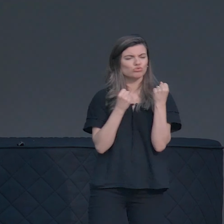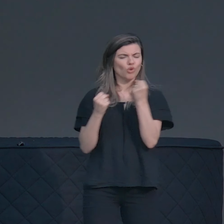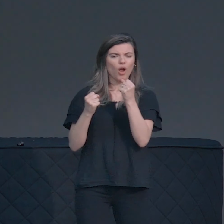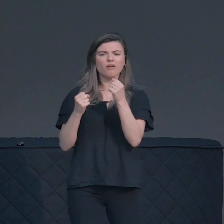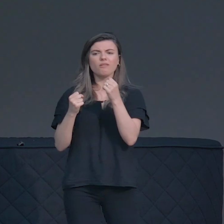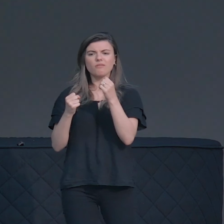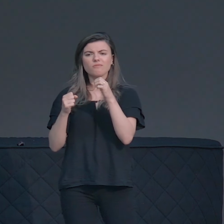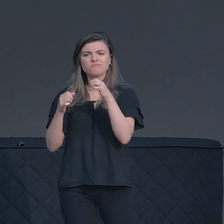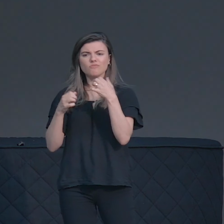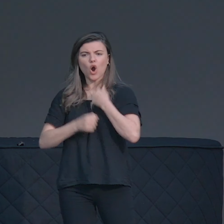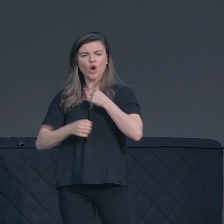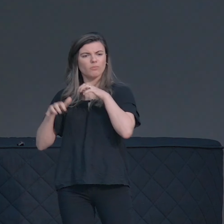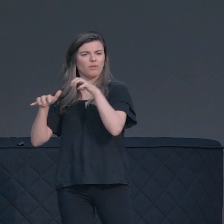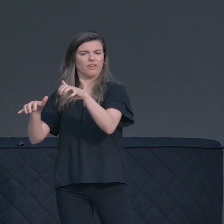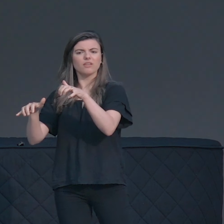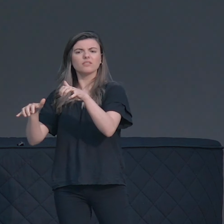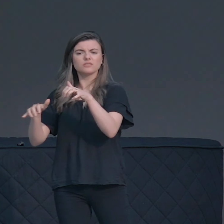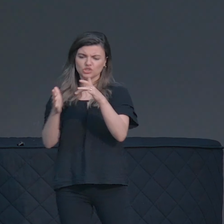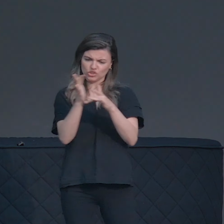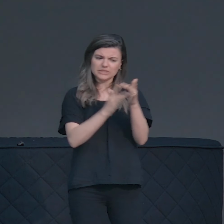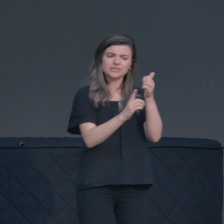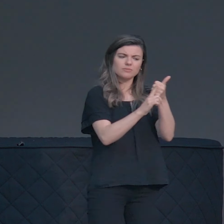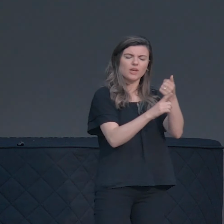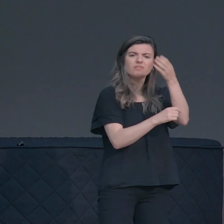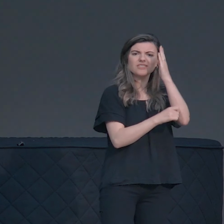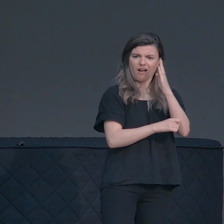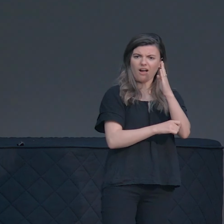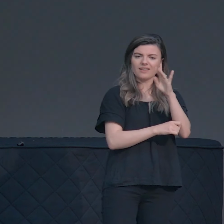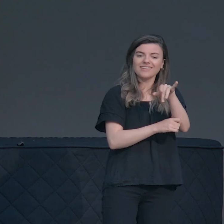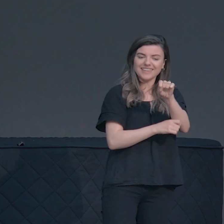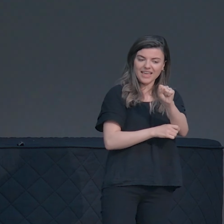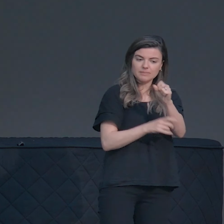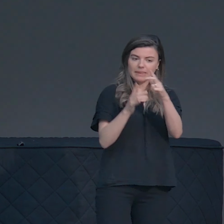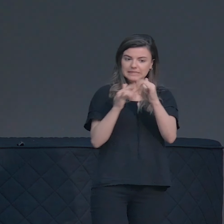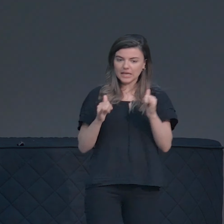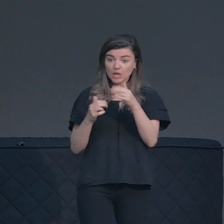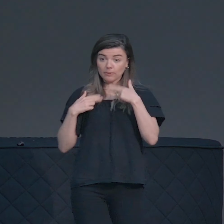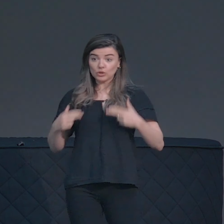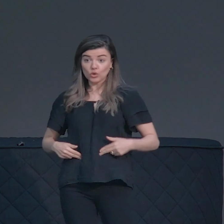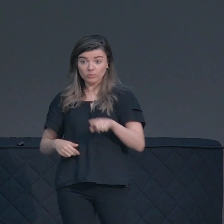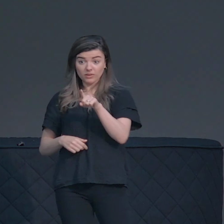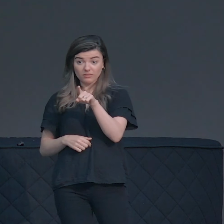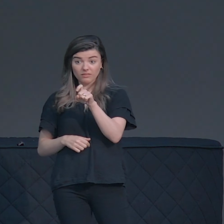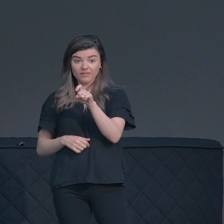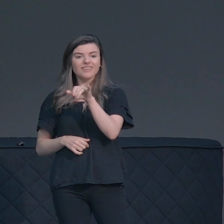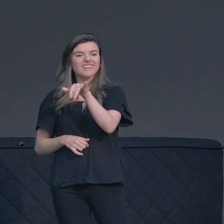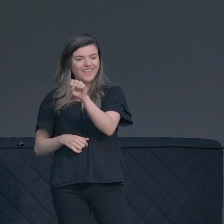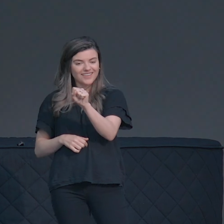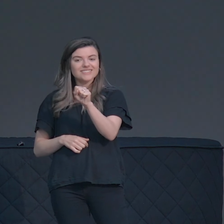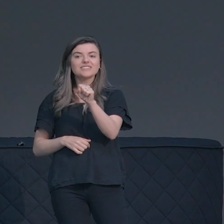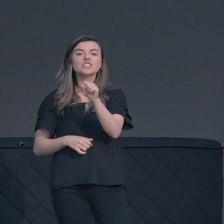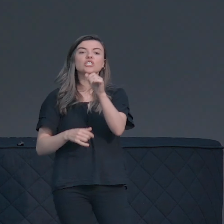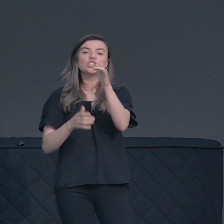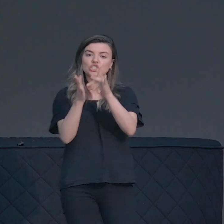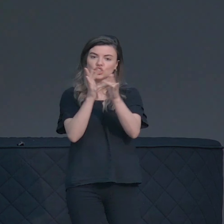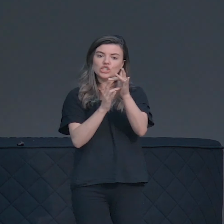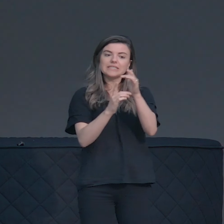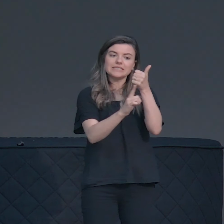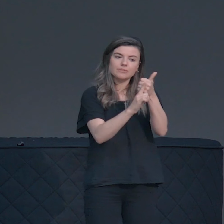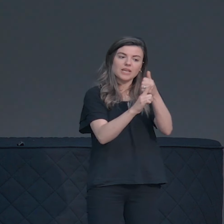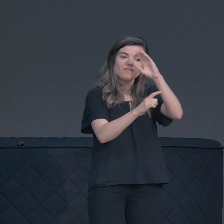Is Jesus God? Yes. Is Jesus human? Yes. Jesus is the